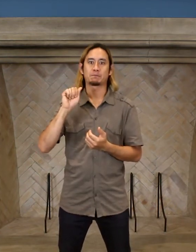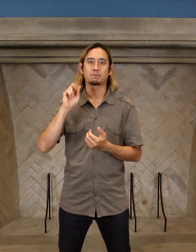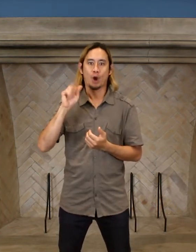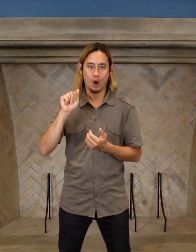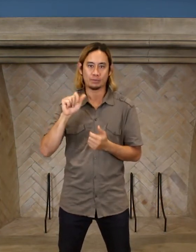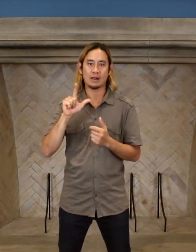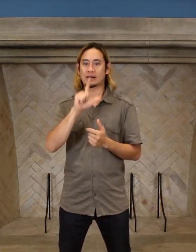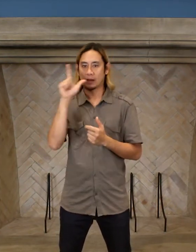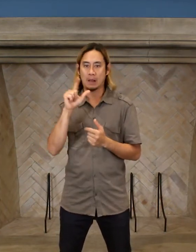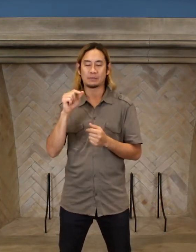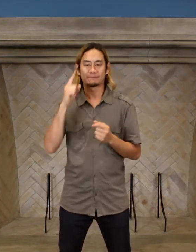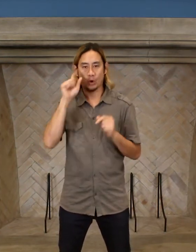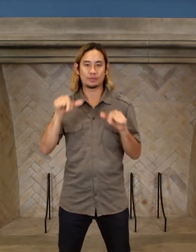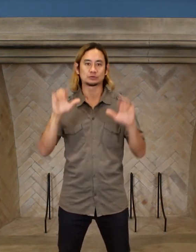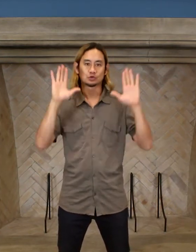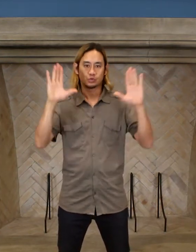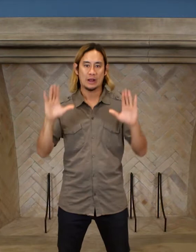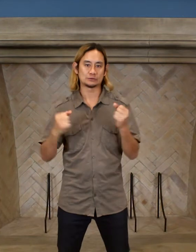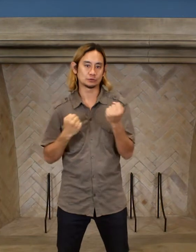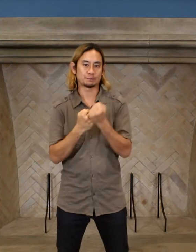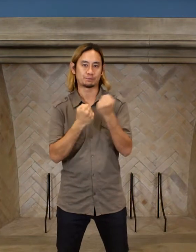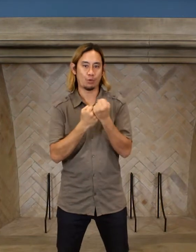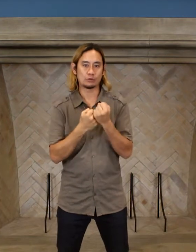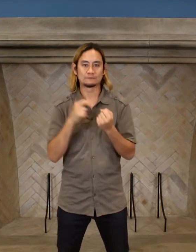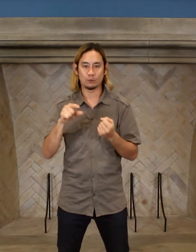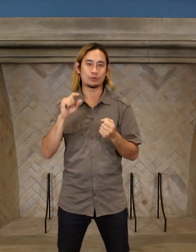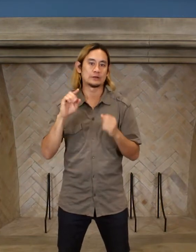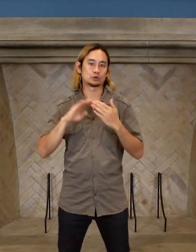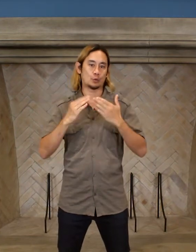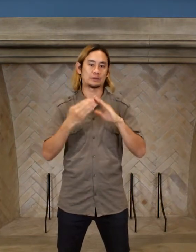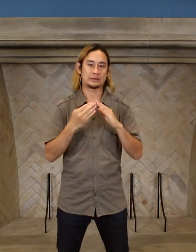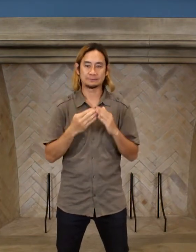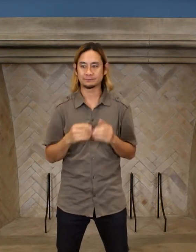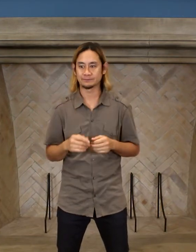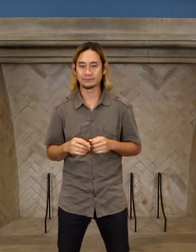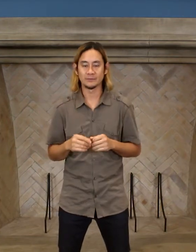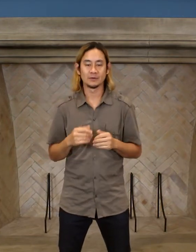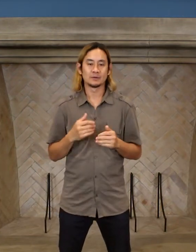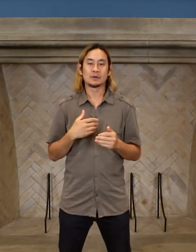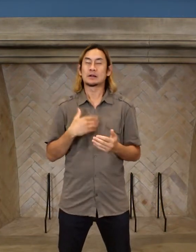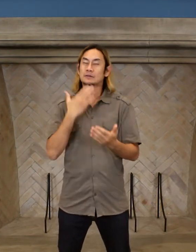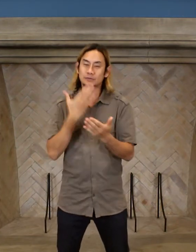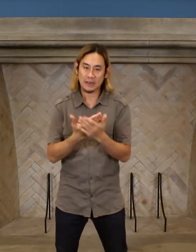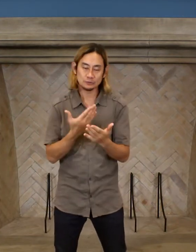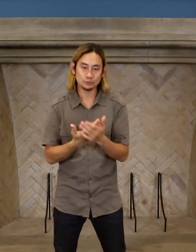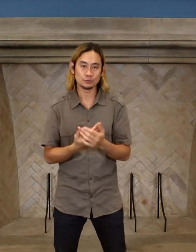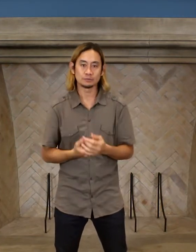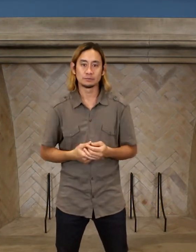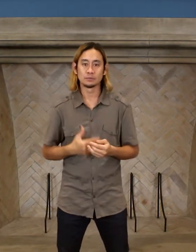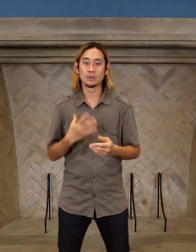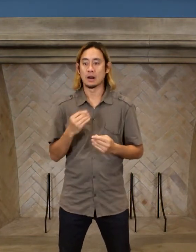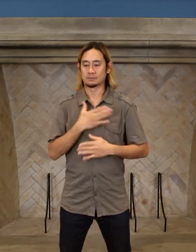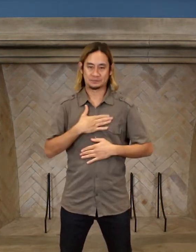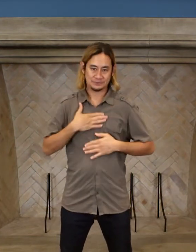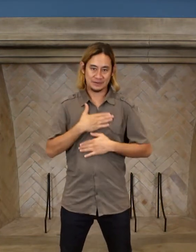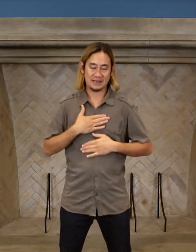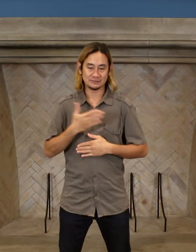and Santa Barbara Library for their great support here in the community. Thank you, and